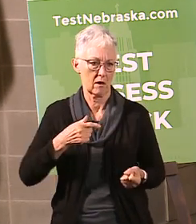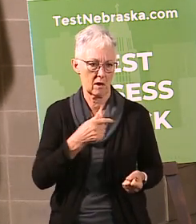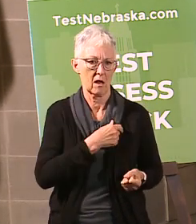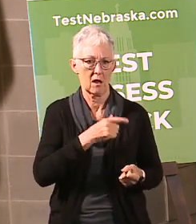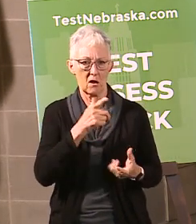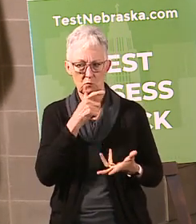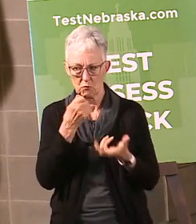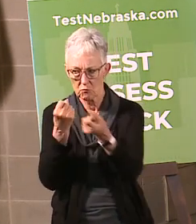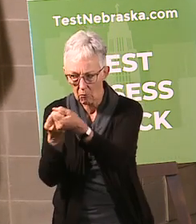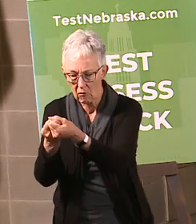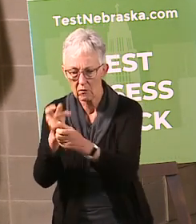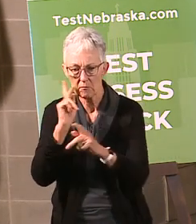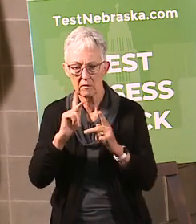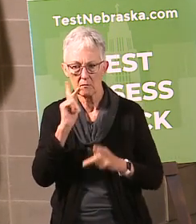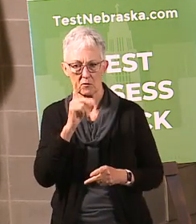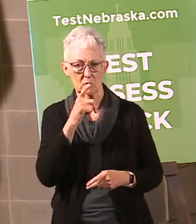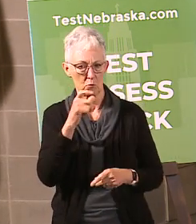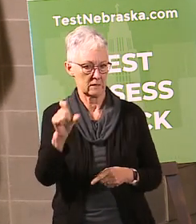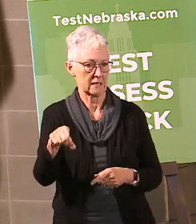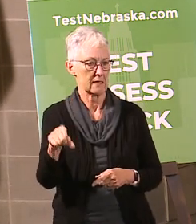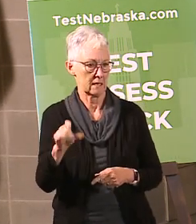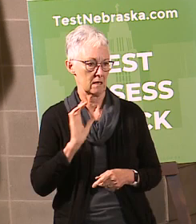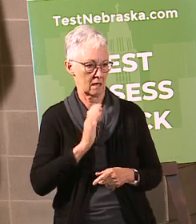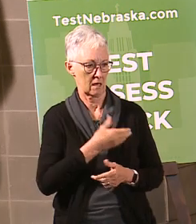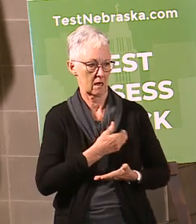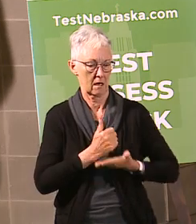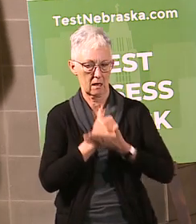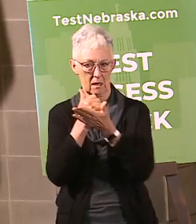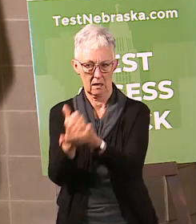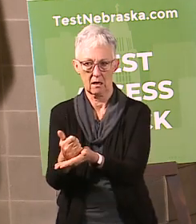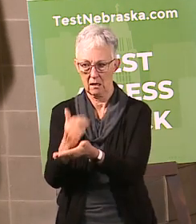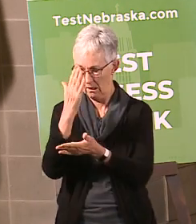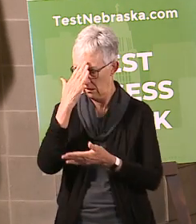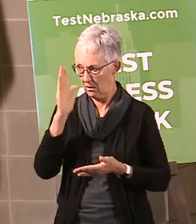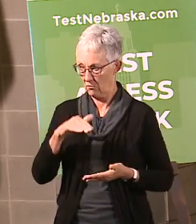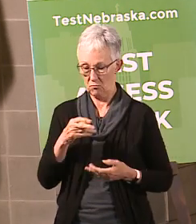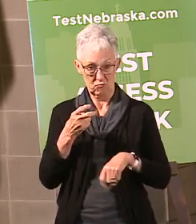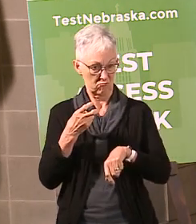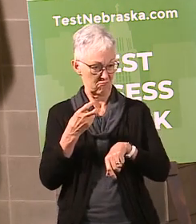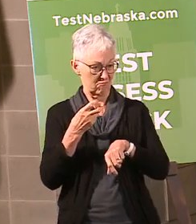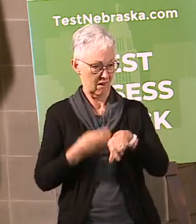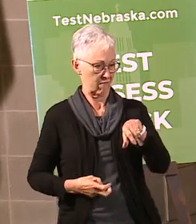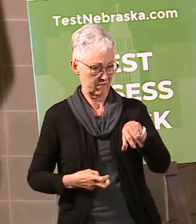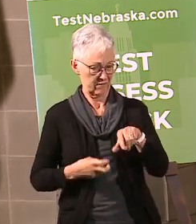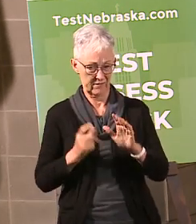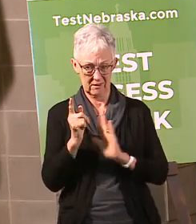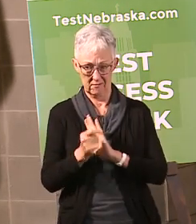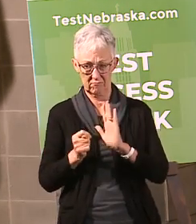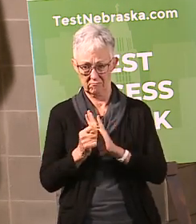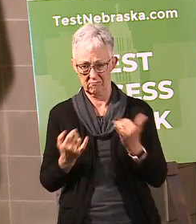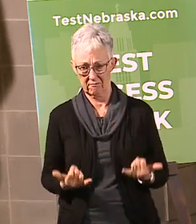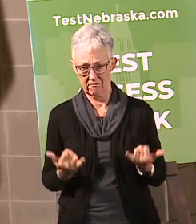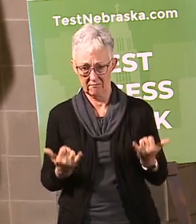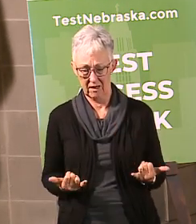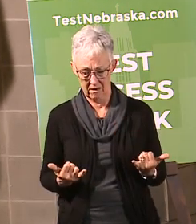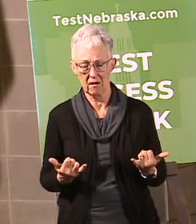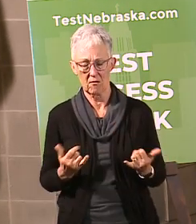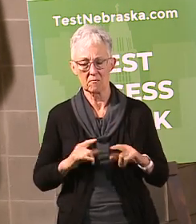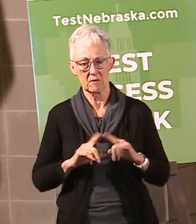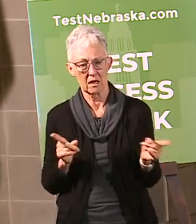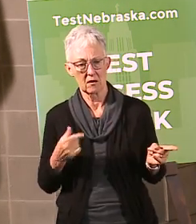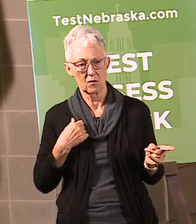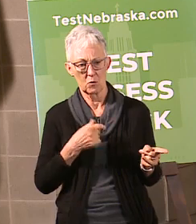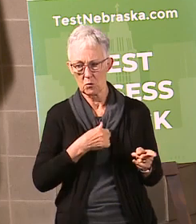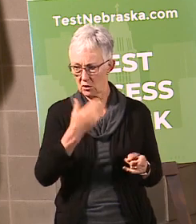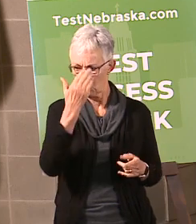I know that this is difficult on all of us and that we never expected to be here. But I also know we're on the right path. I know what's going on